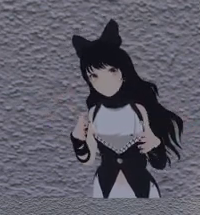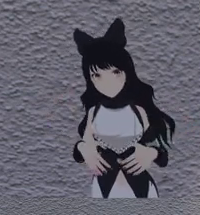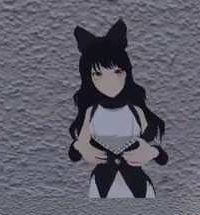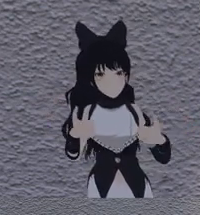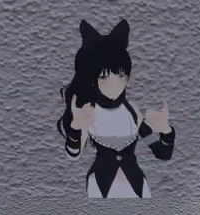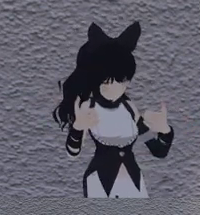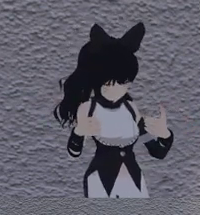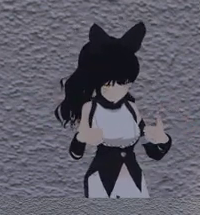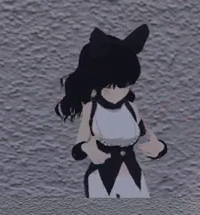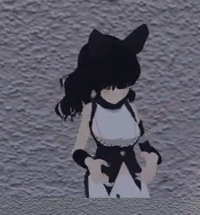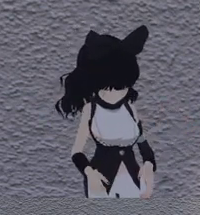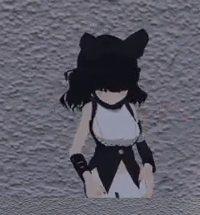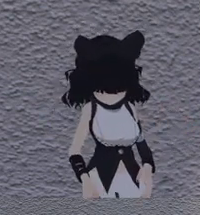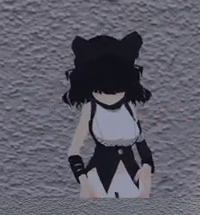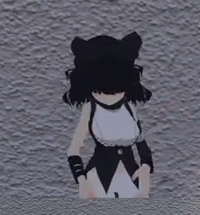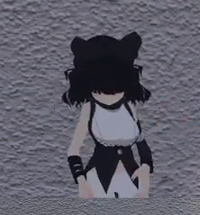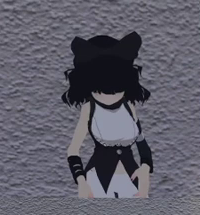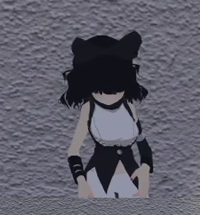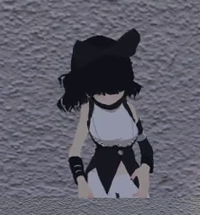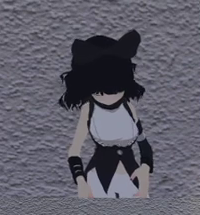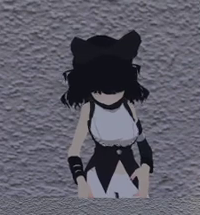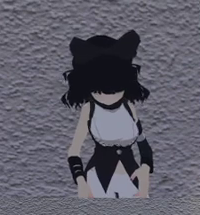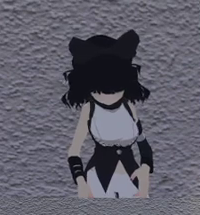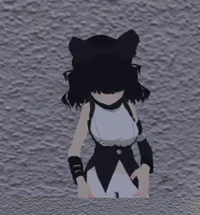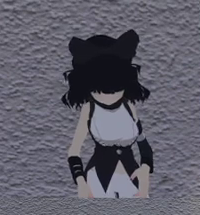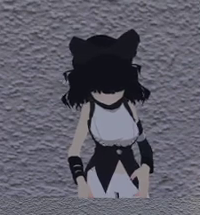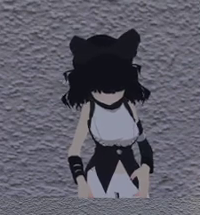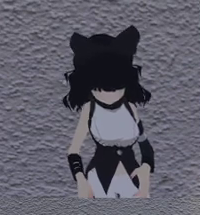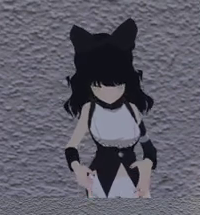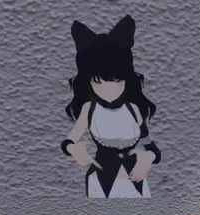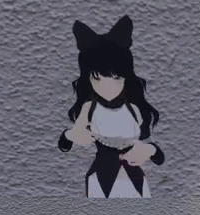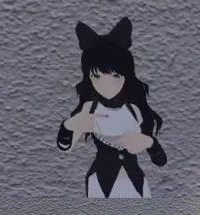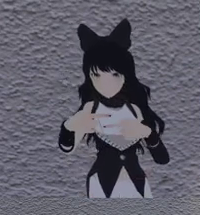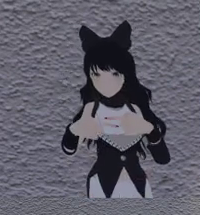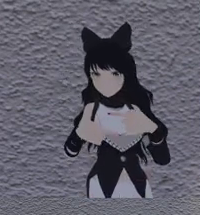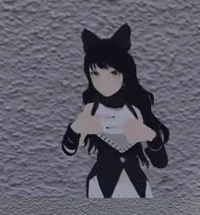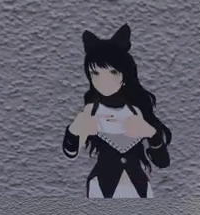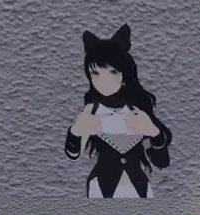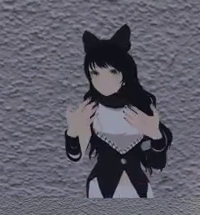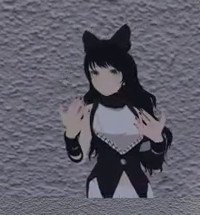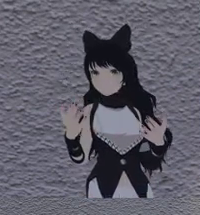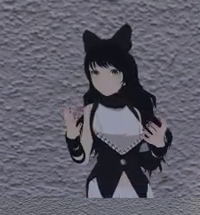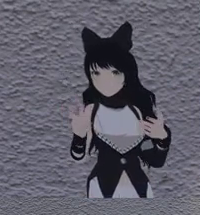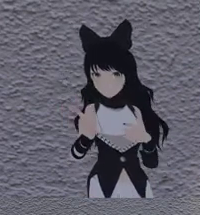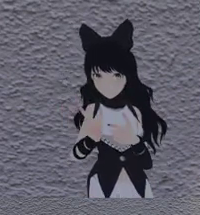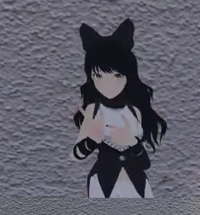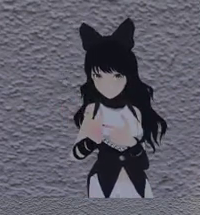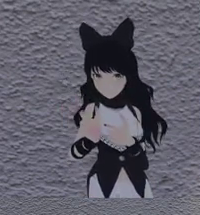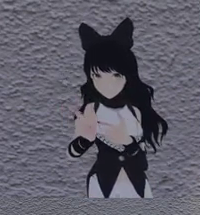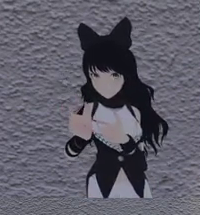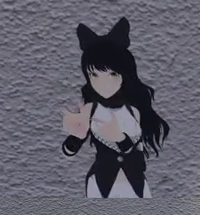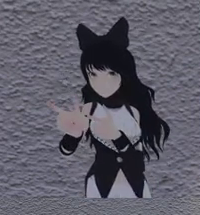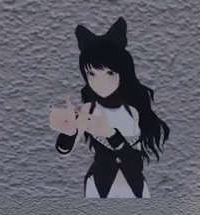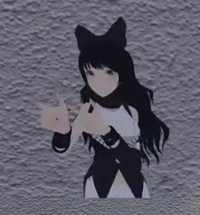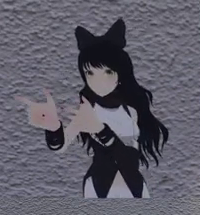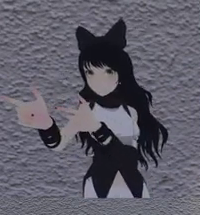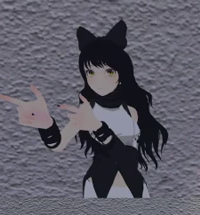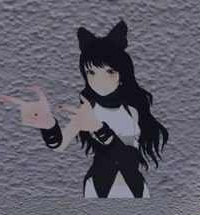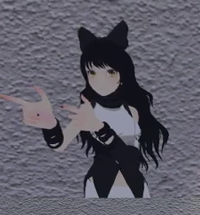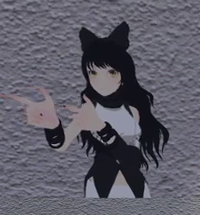Hate. Yeah, what's this